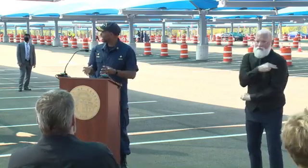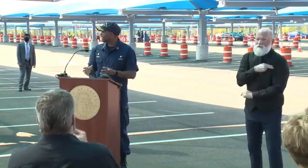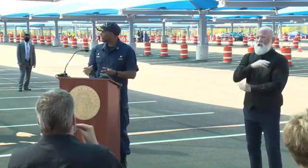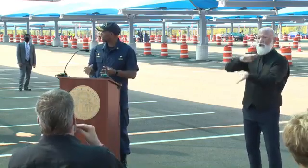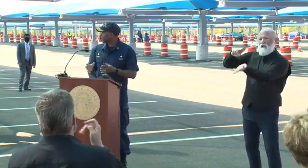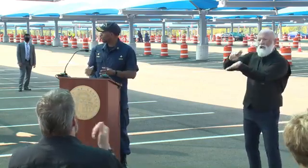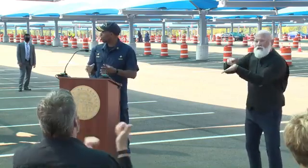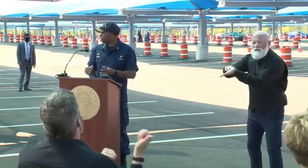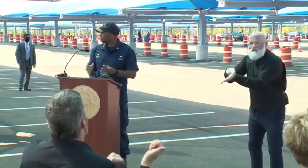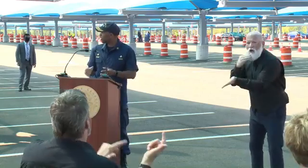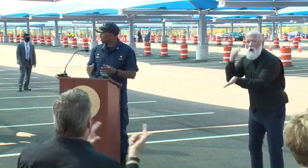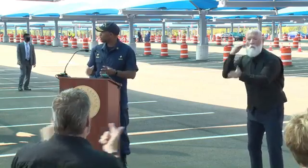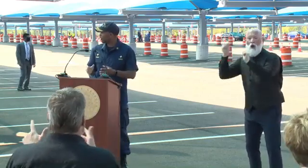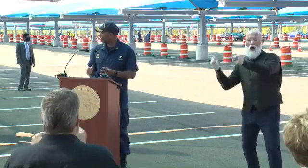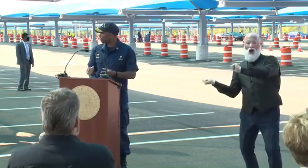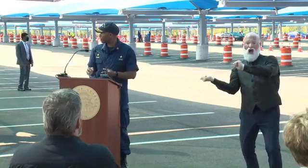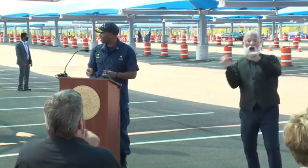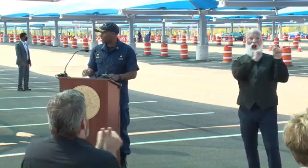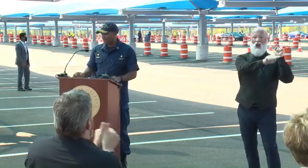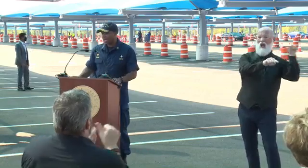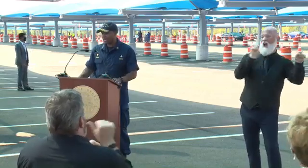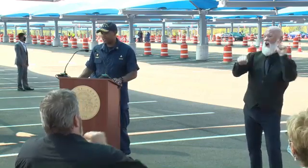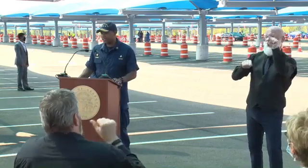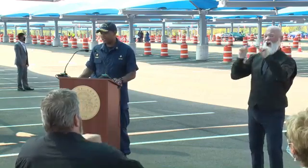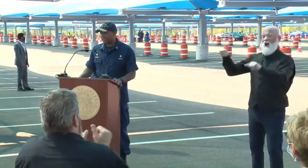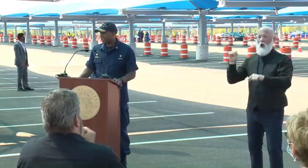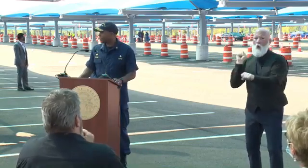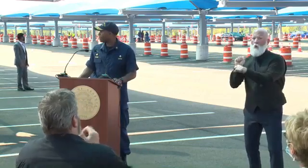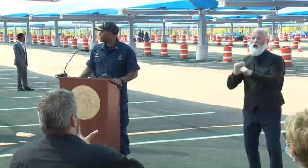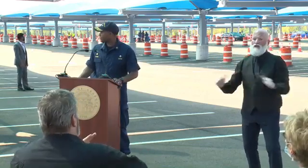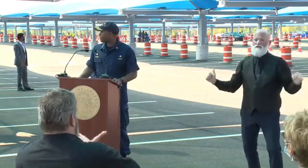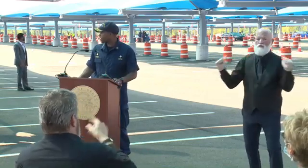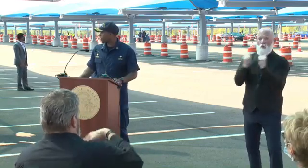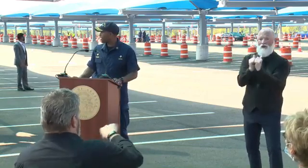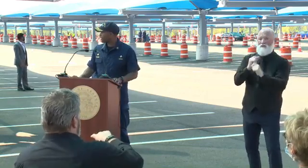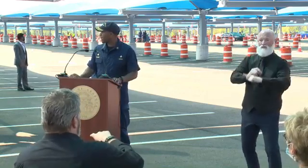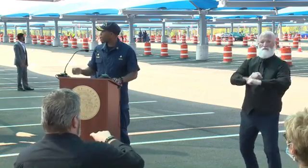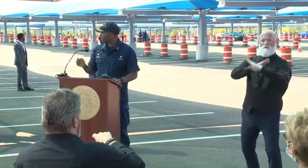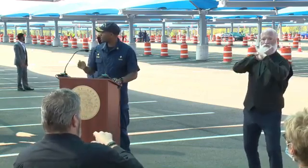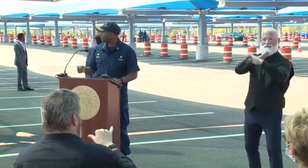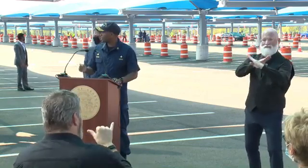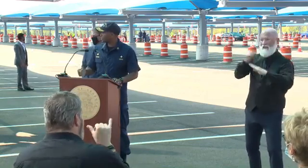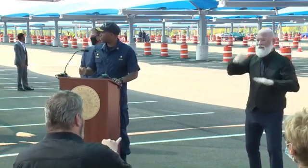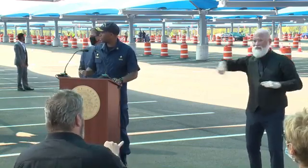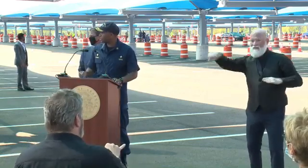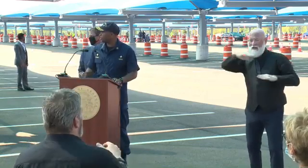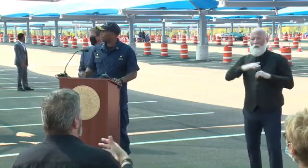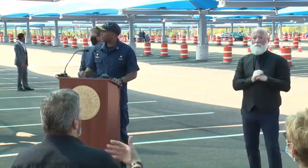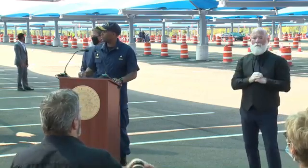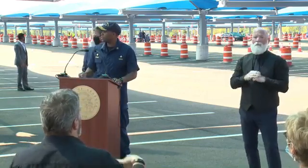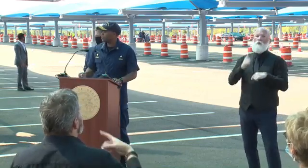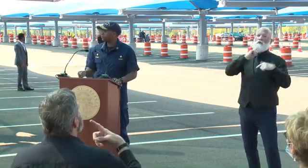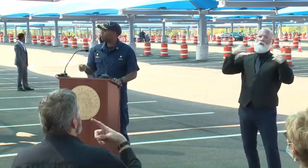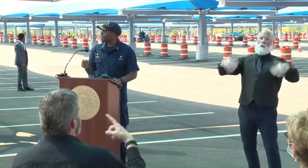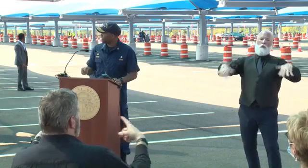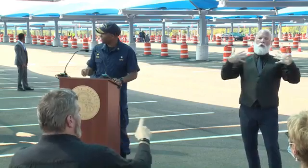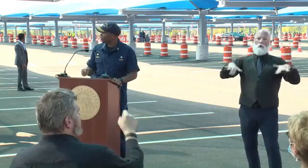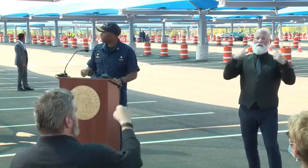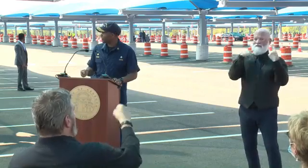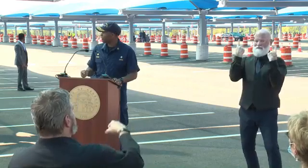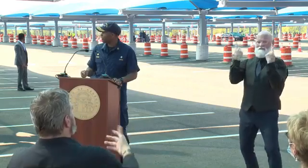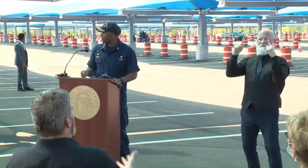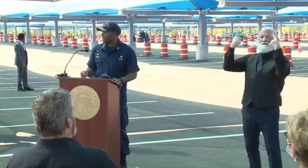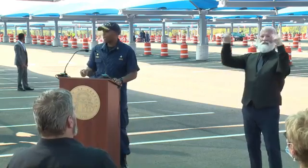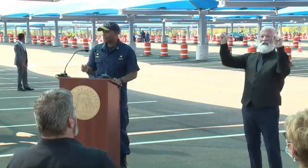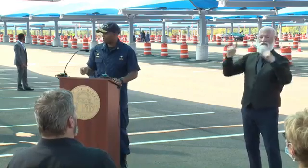we're protecting the people who are most vulnerable. That is, in the midst of all this tragedy, a success story that many